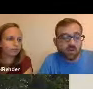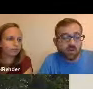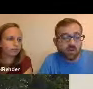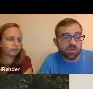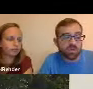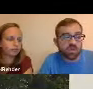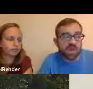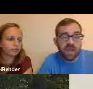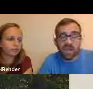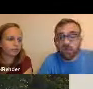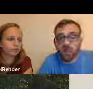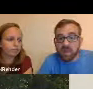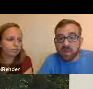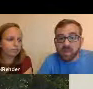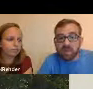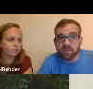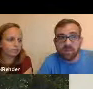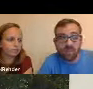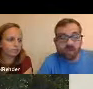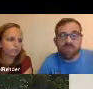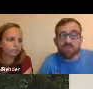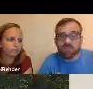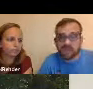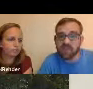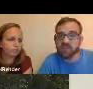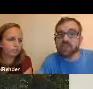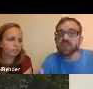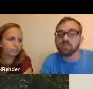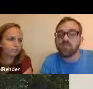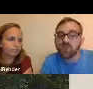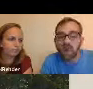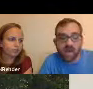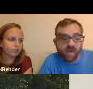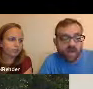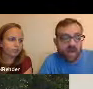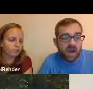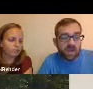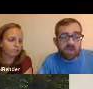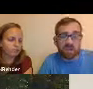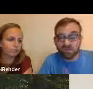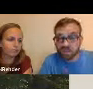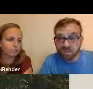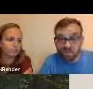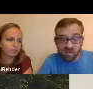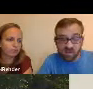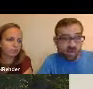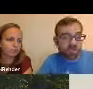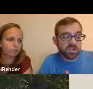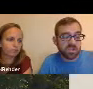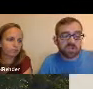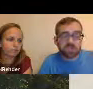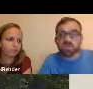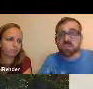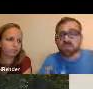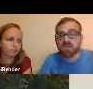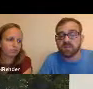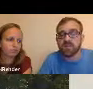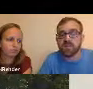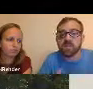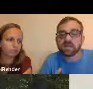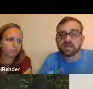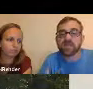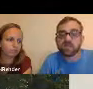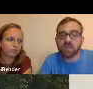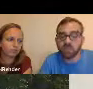a new culture. And Romania is a very safe place to do that. I mean, it's physically, emotionally, and spiritually, it's a